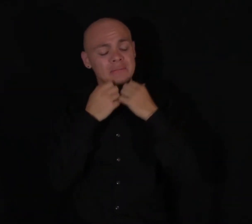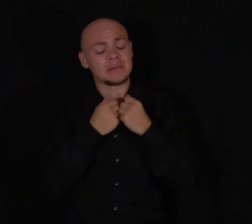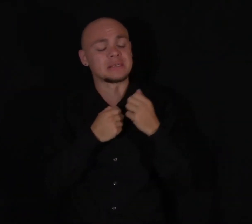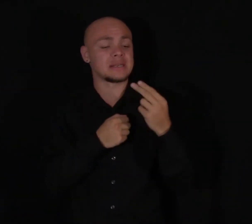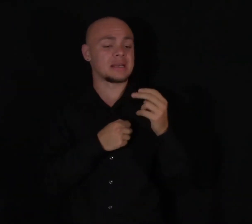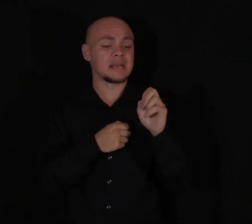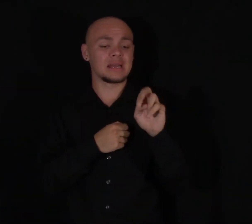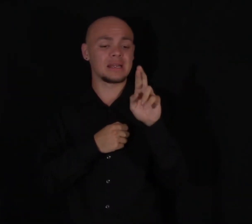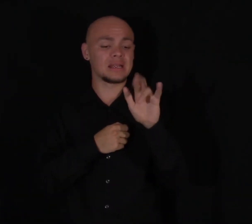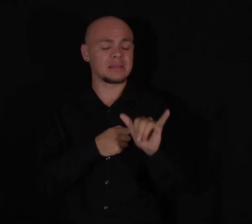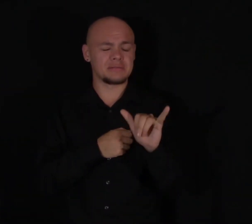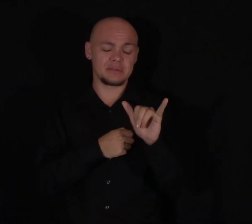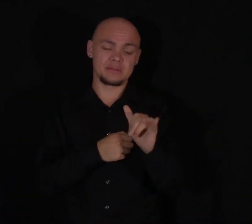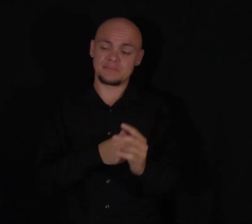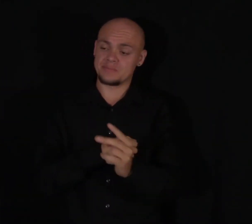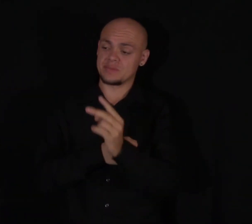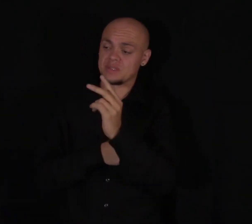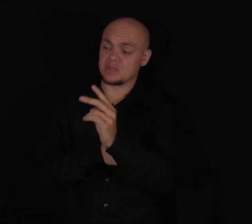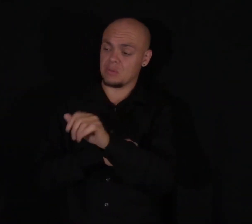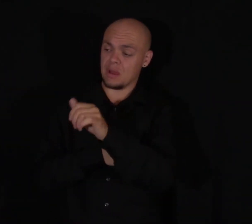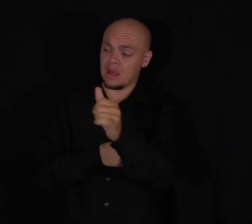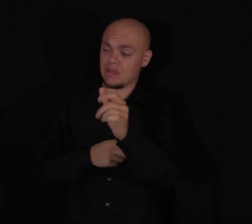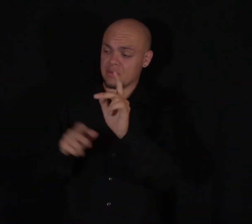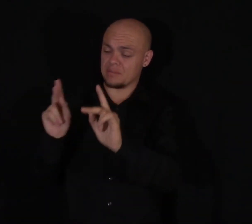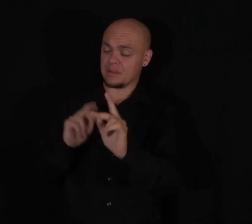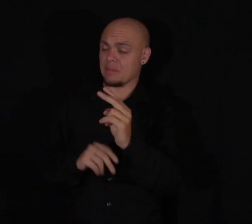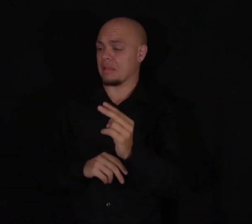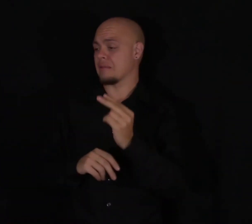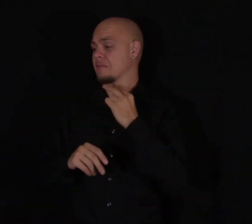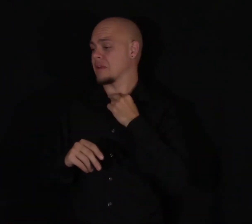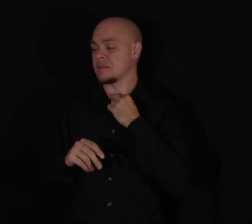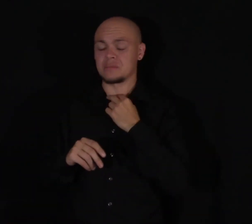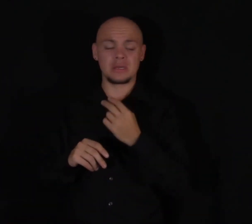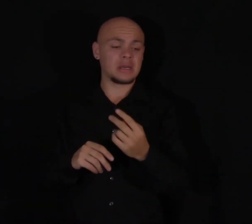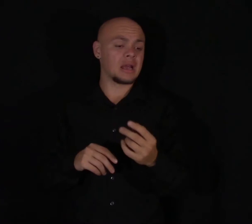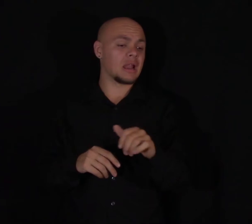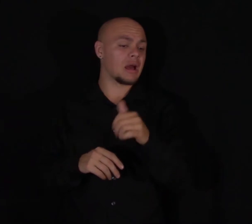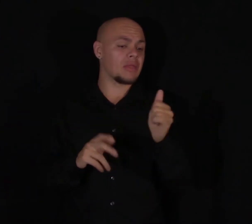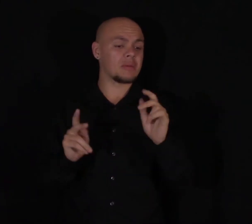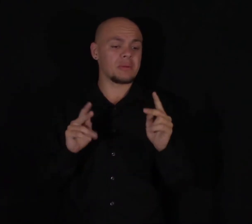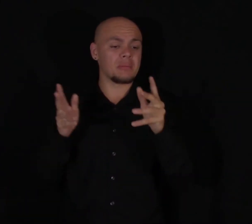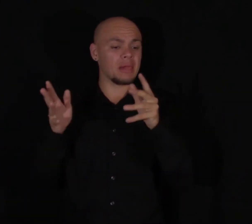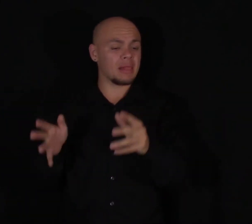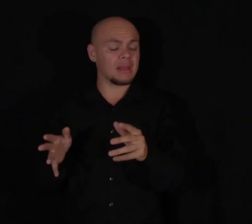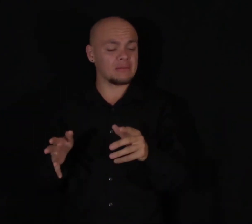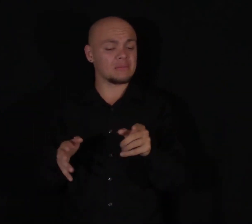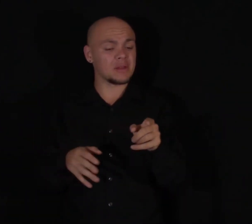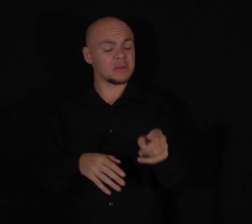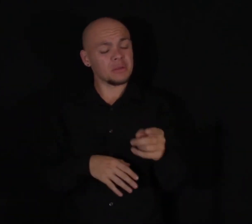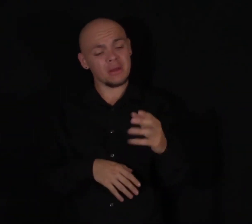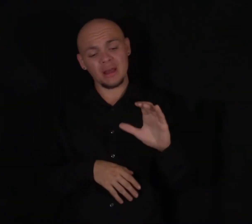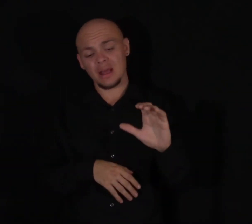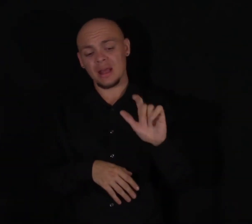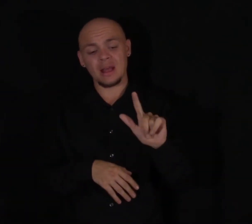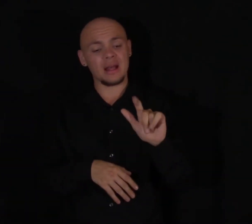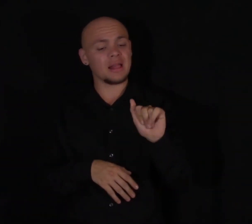already destroyed. Other victims await their destiny. But you, Clerval, my friend,